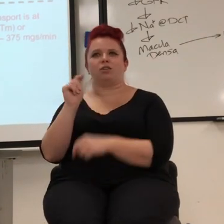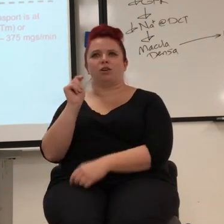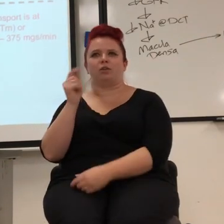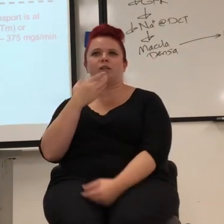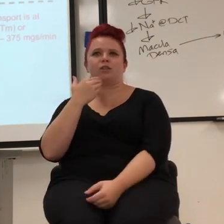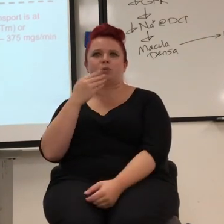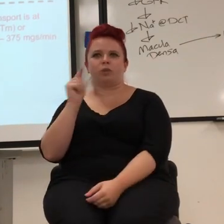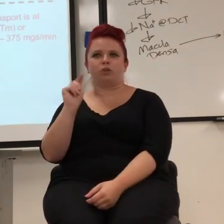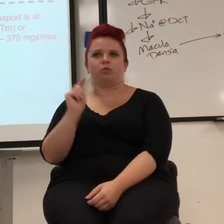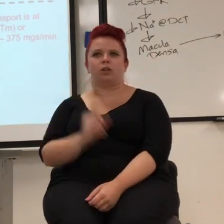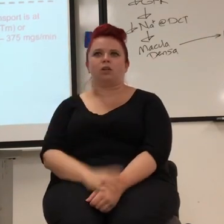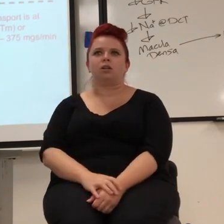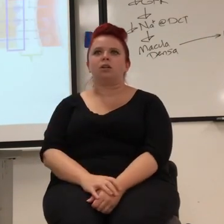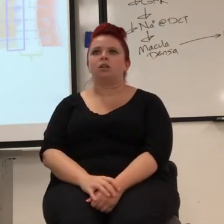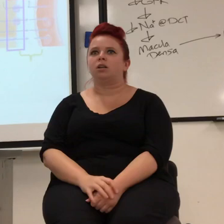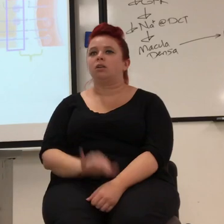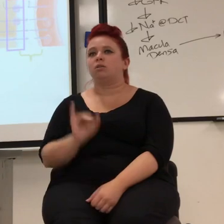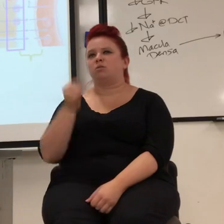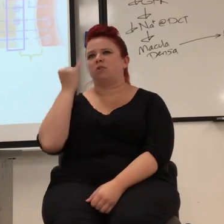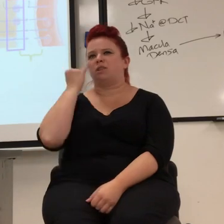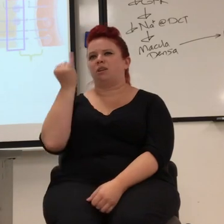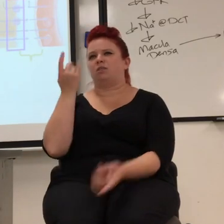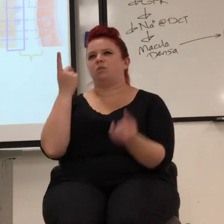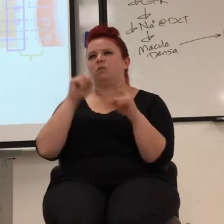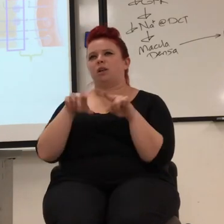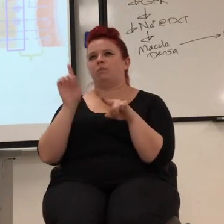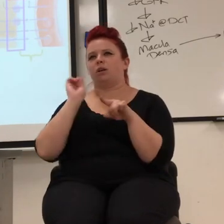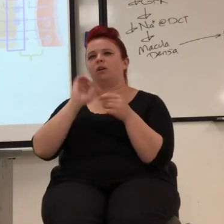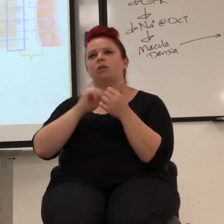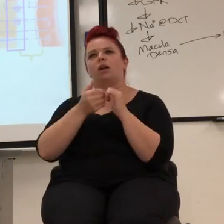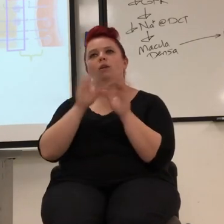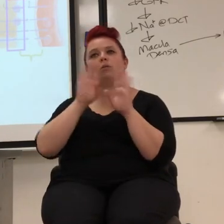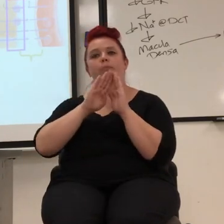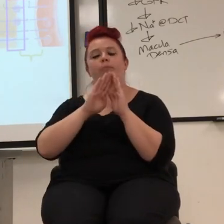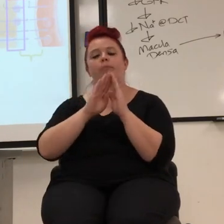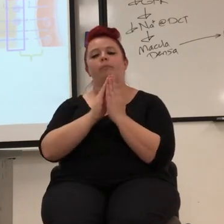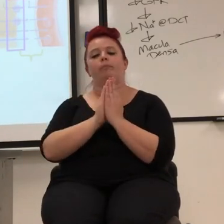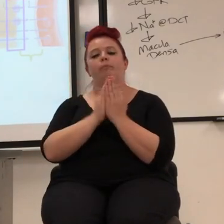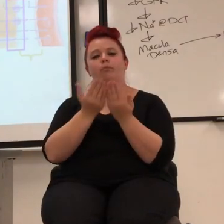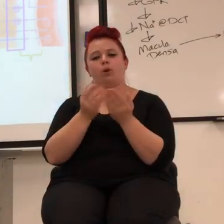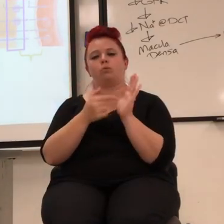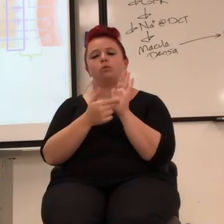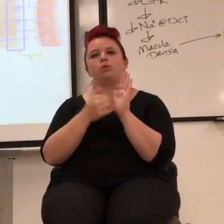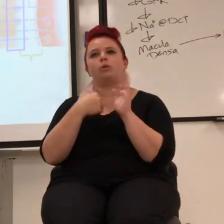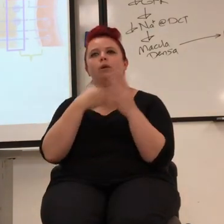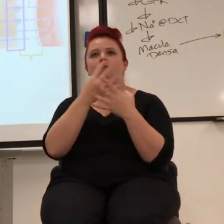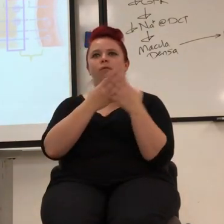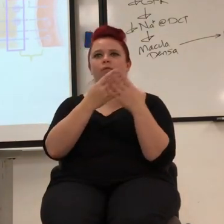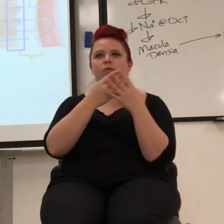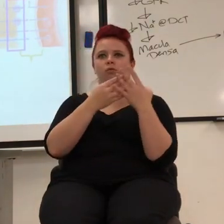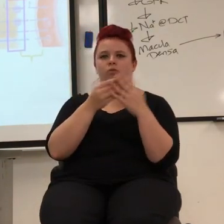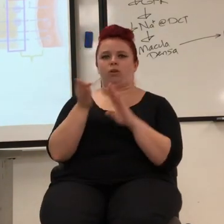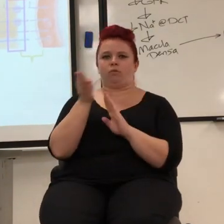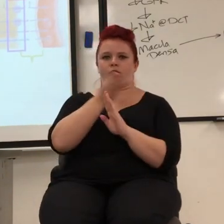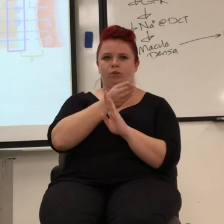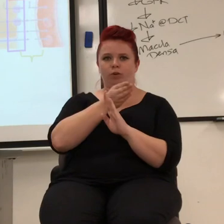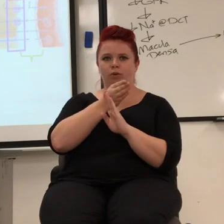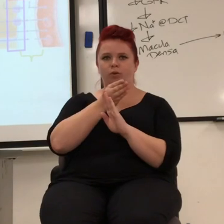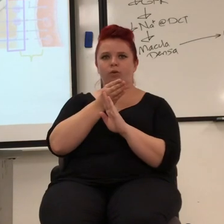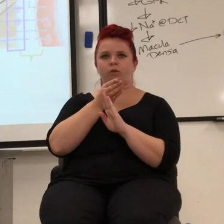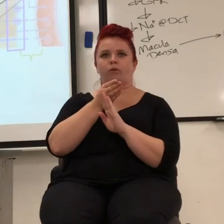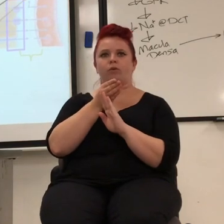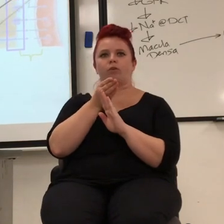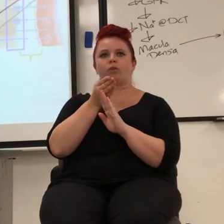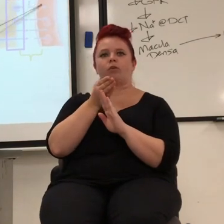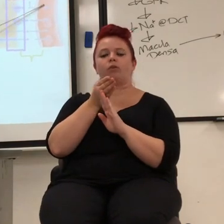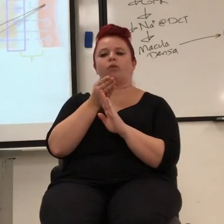so that's the idea here. And so the way it's illustrated in books here is you have filtrate on one side, and you